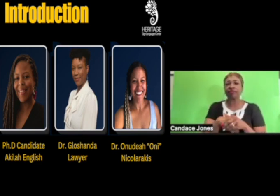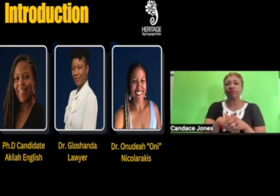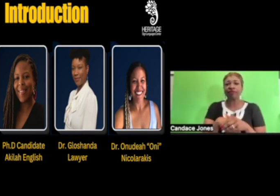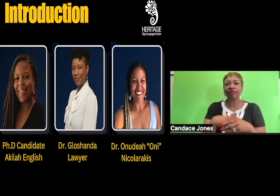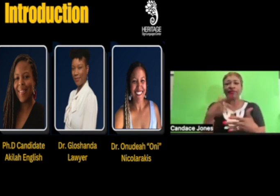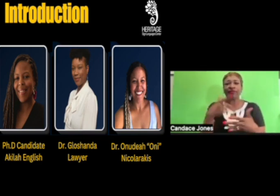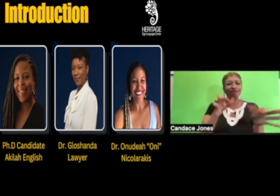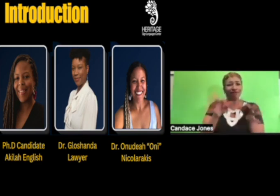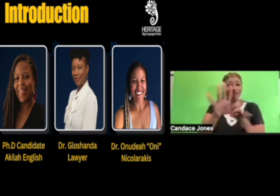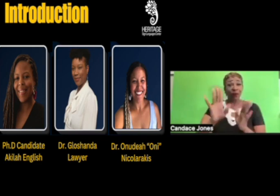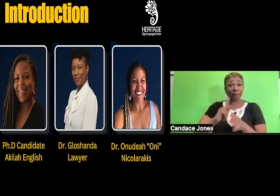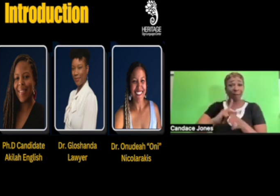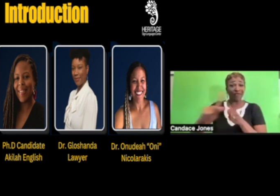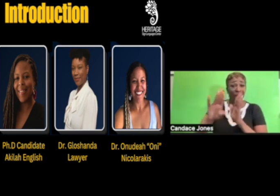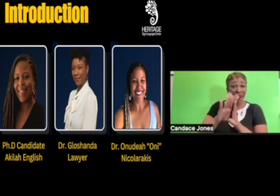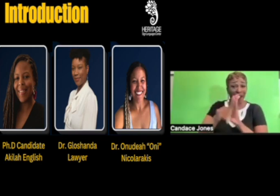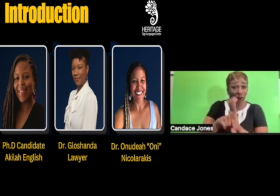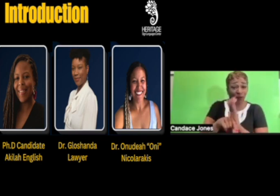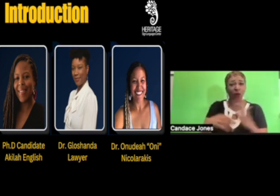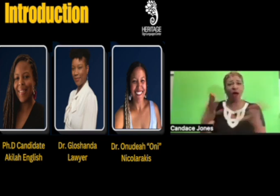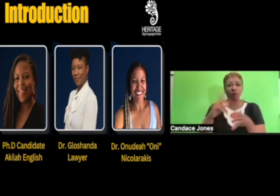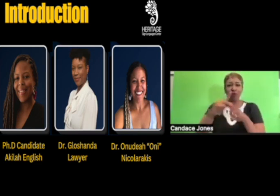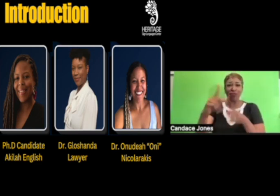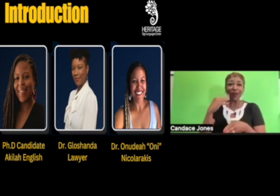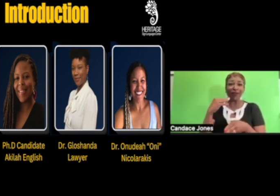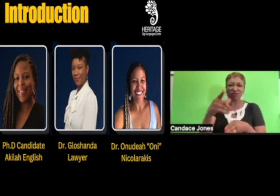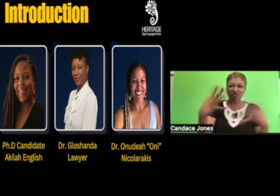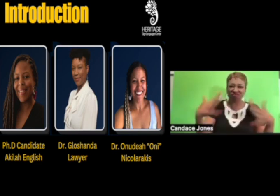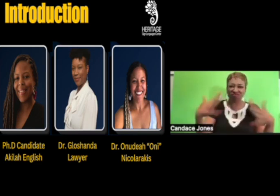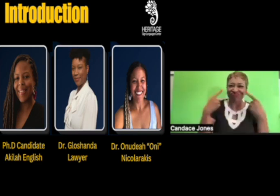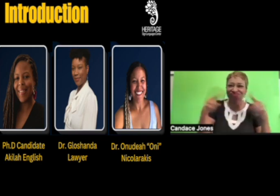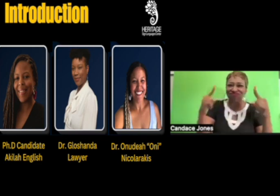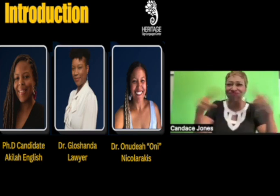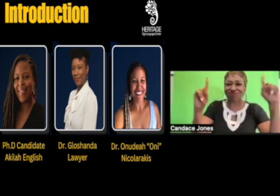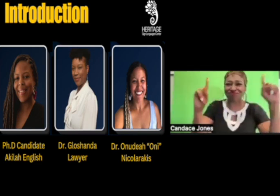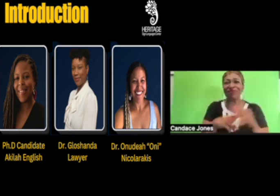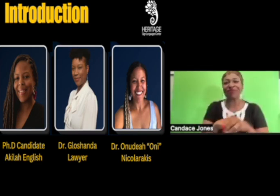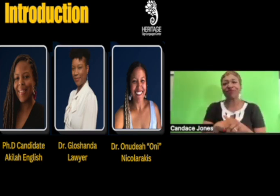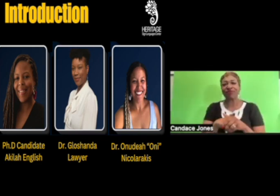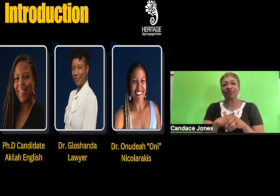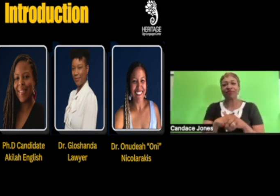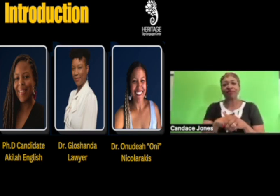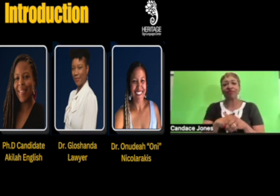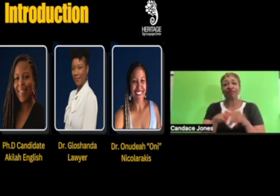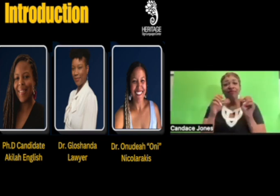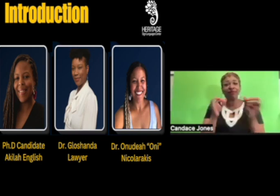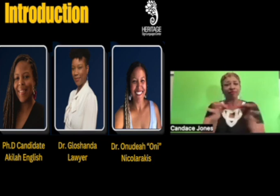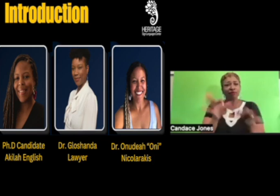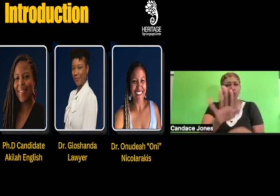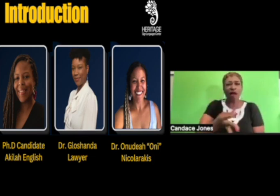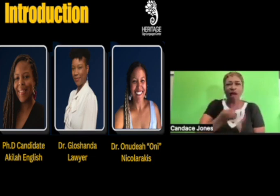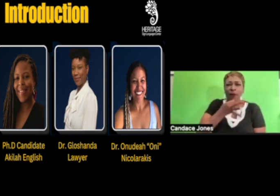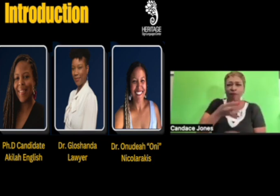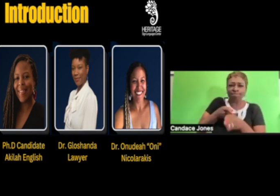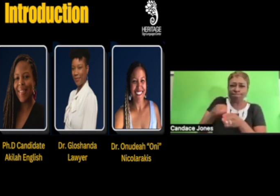we will talk a little bit about what's going on. They will share their professional background and experiences, their